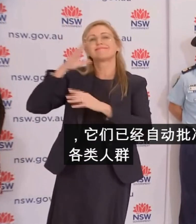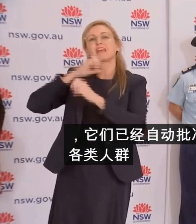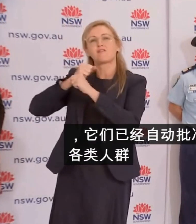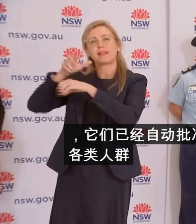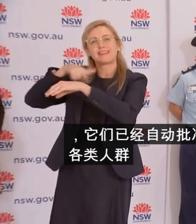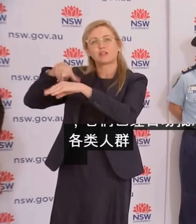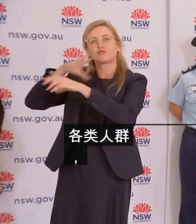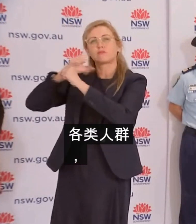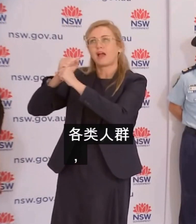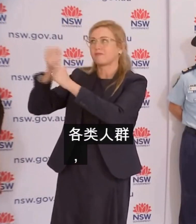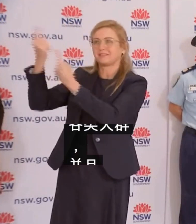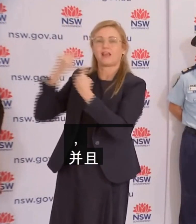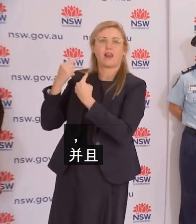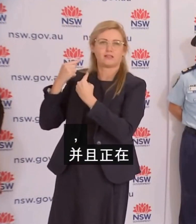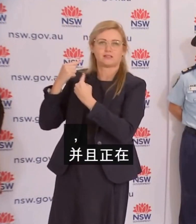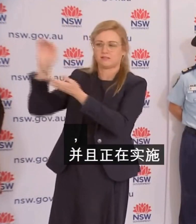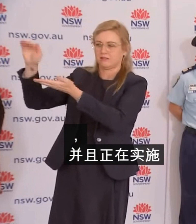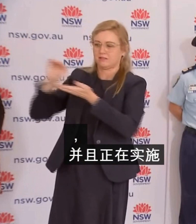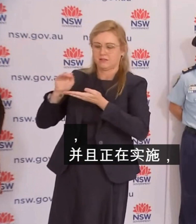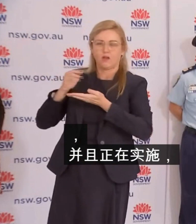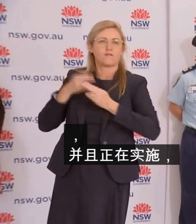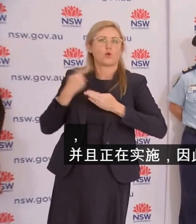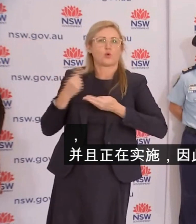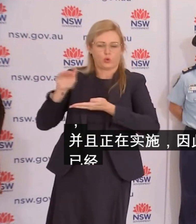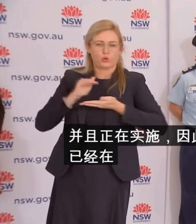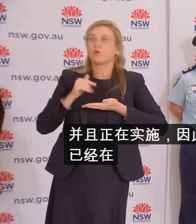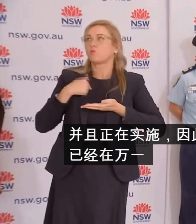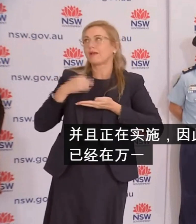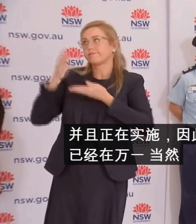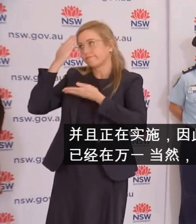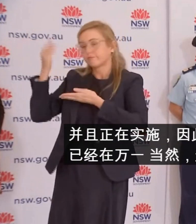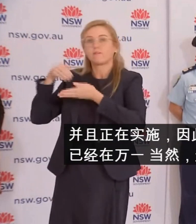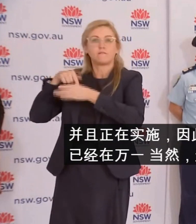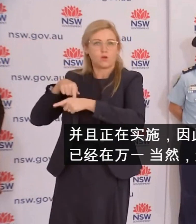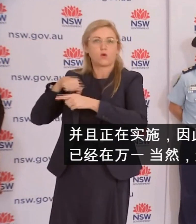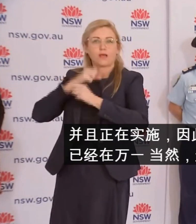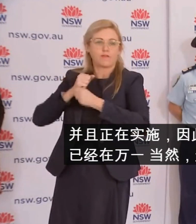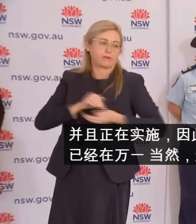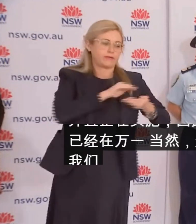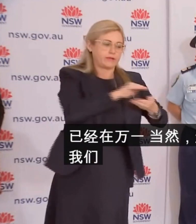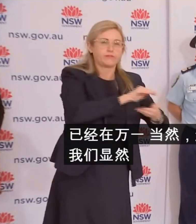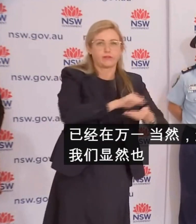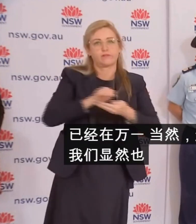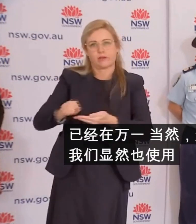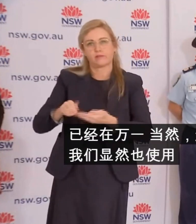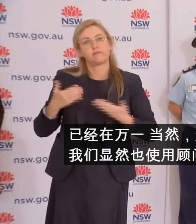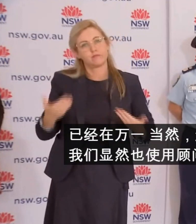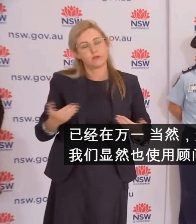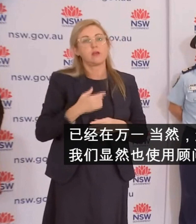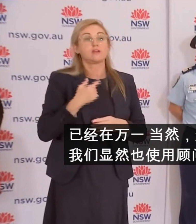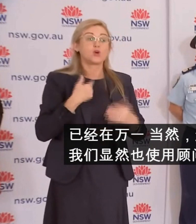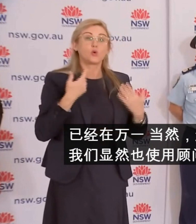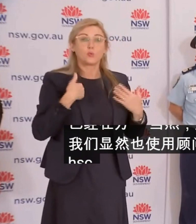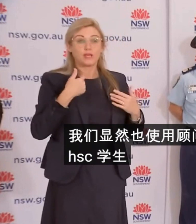already. And that's being implemented. So that's already in course, and that's why also we're using